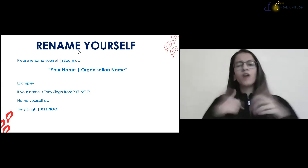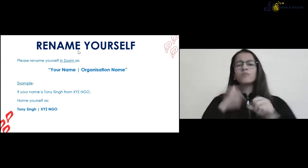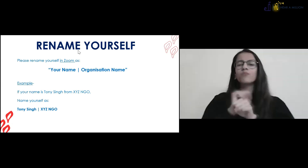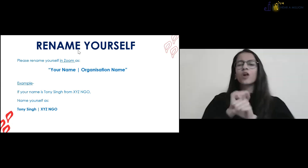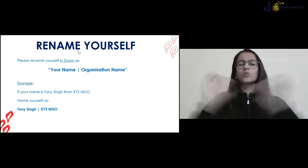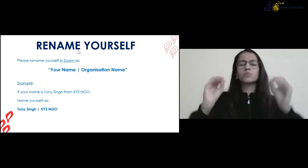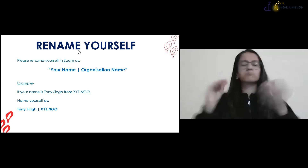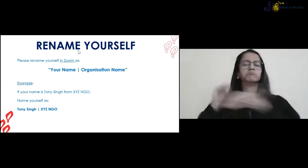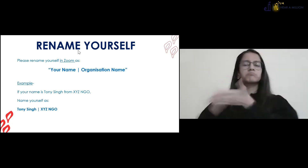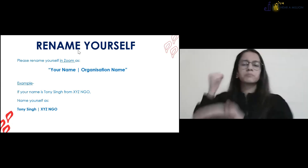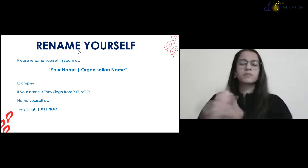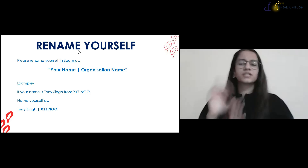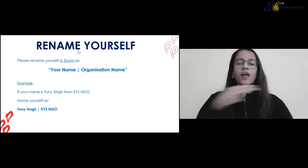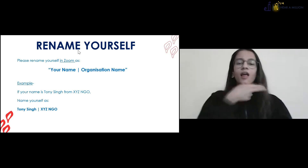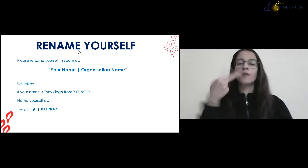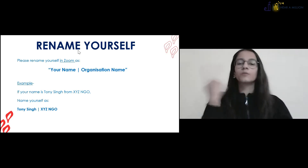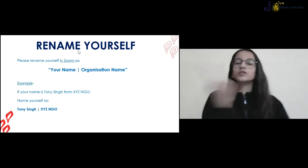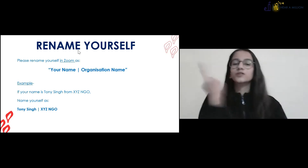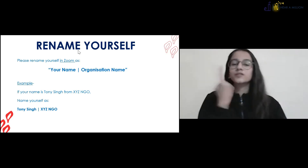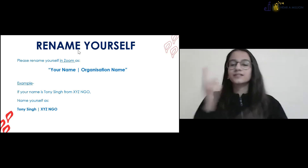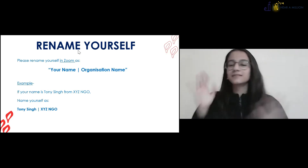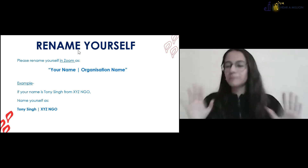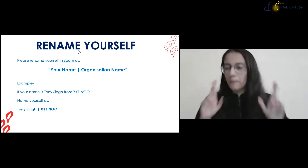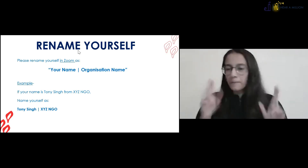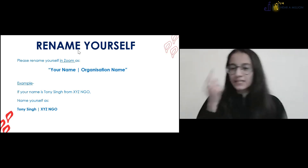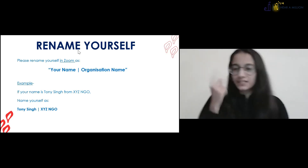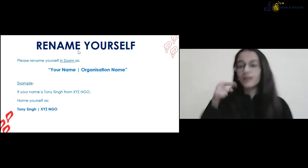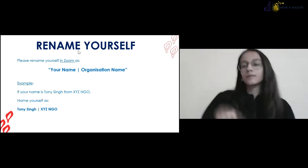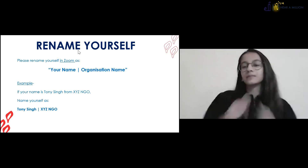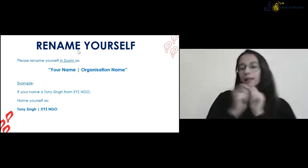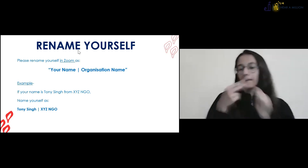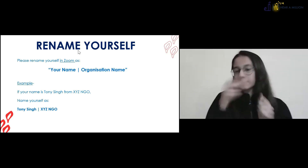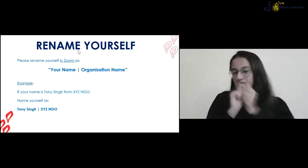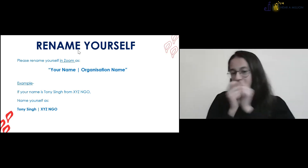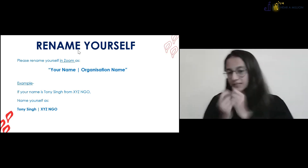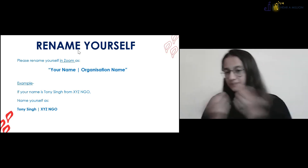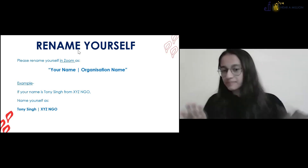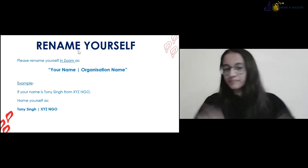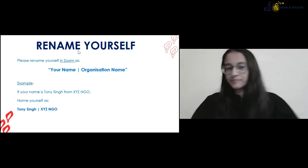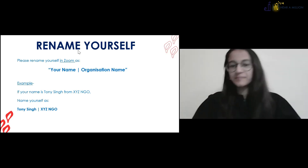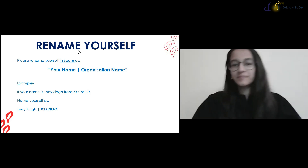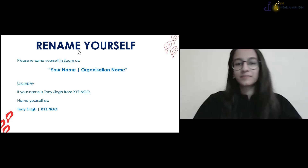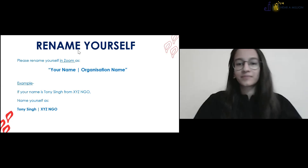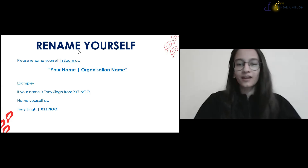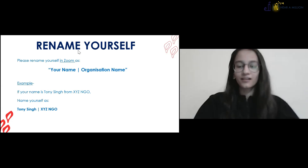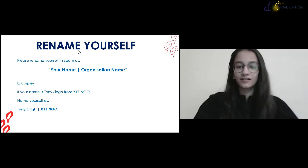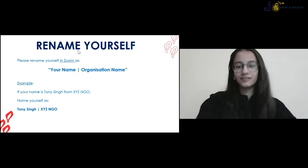any organization or any NGO, so you have to mention that name.